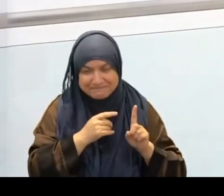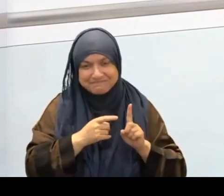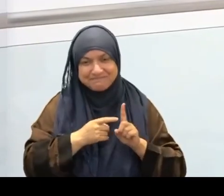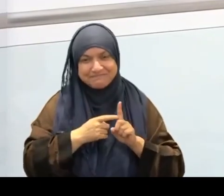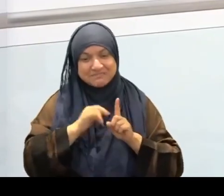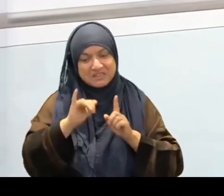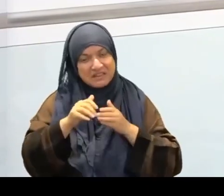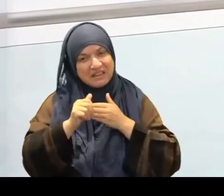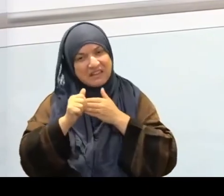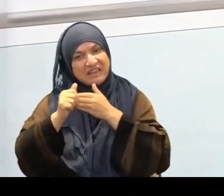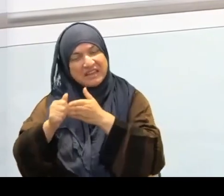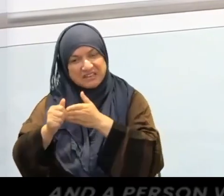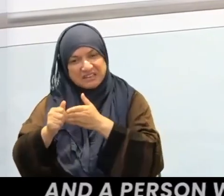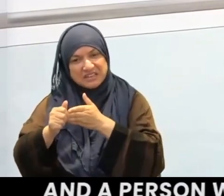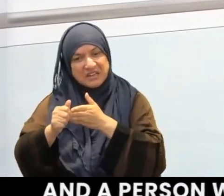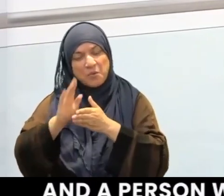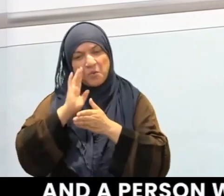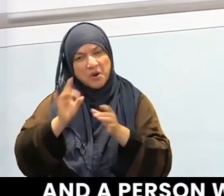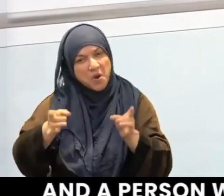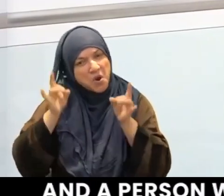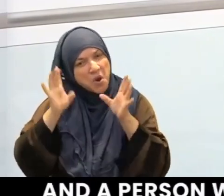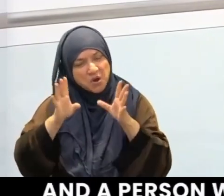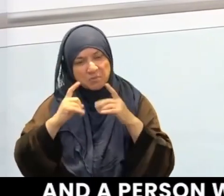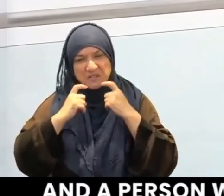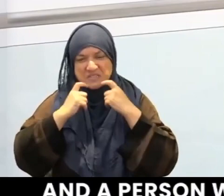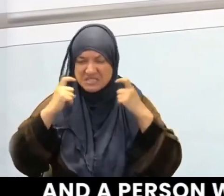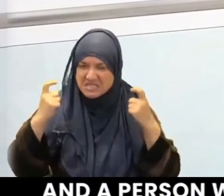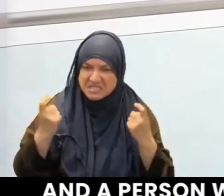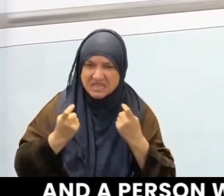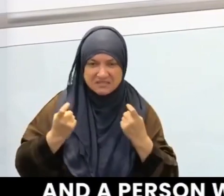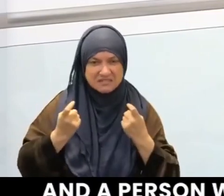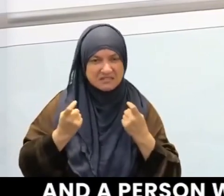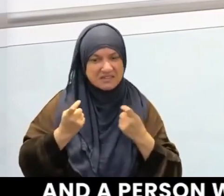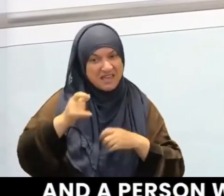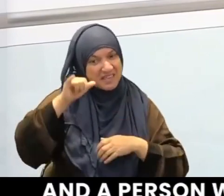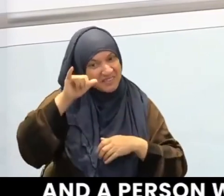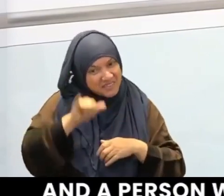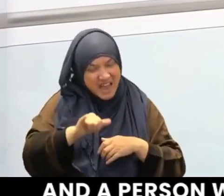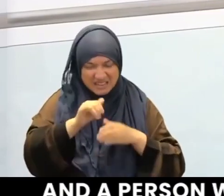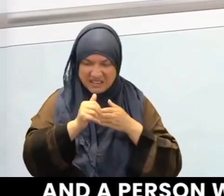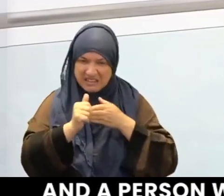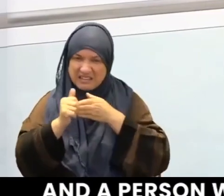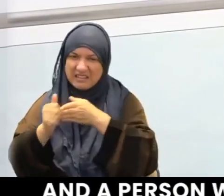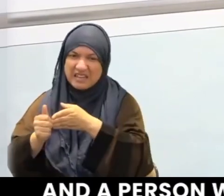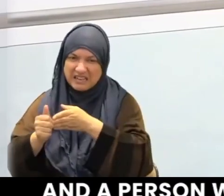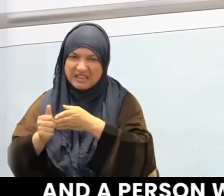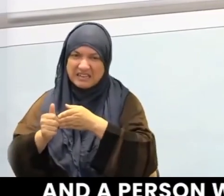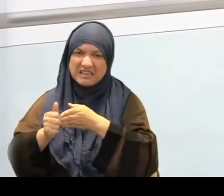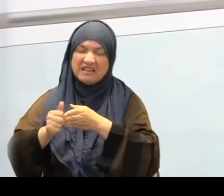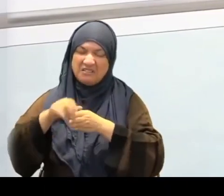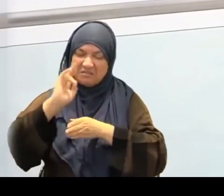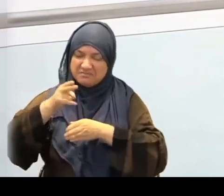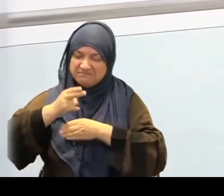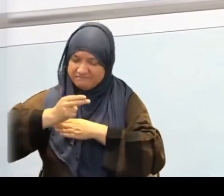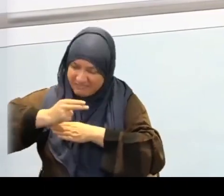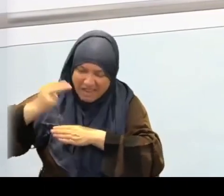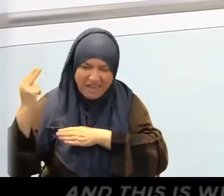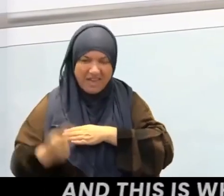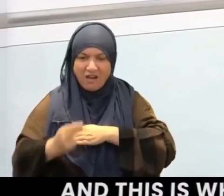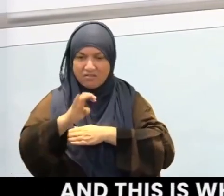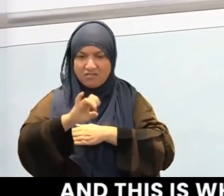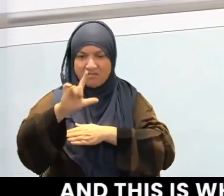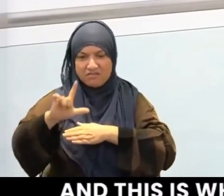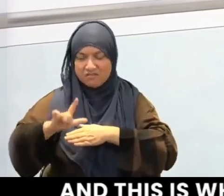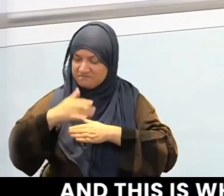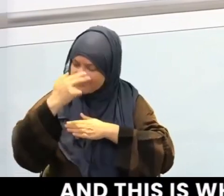wickedness leads to hellfire, and a person will continue to lie until they're written with Allah subhanahu wa ta'ala as a liar. In another narration,